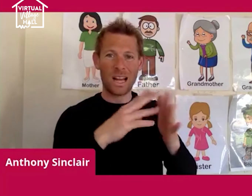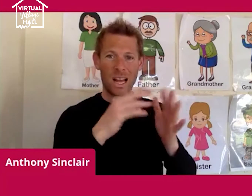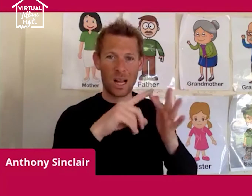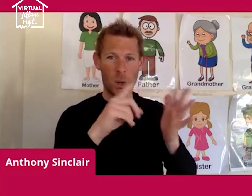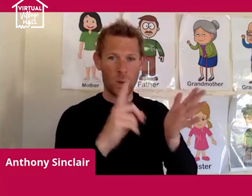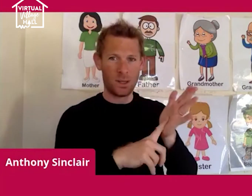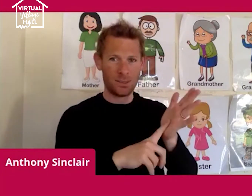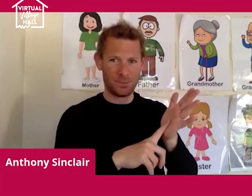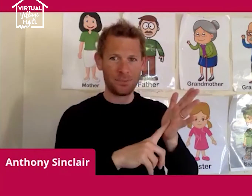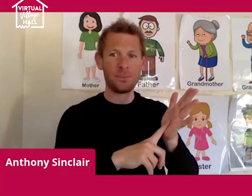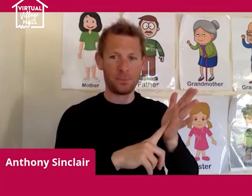So those are the vowels.